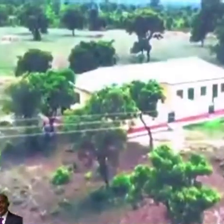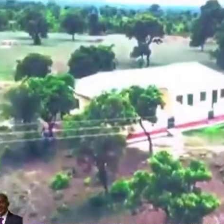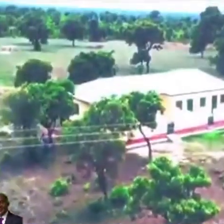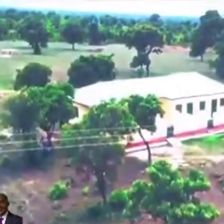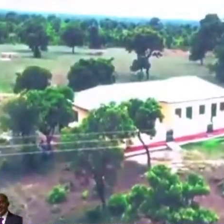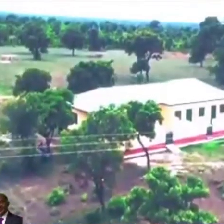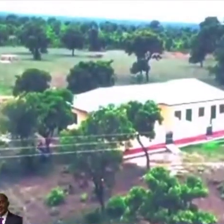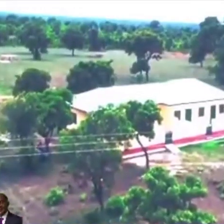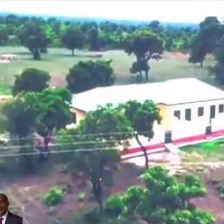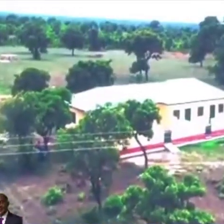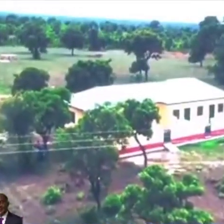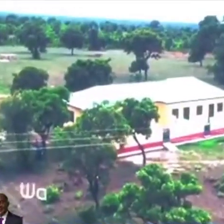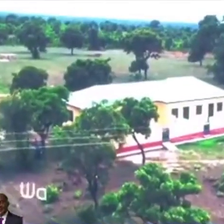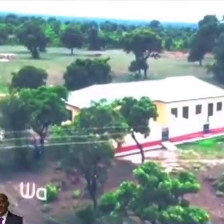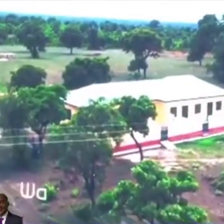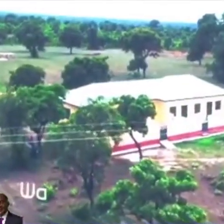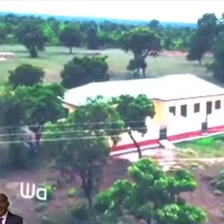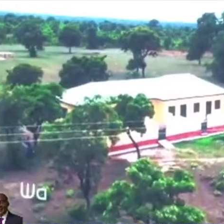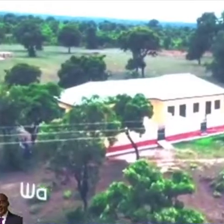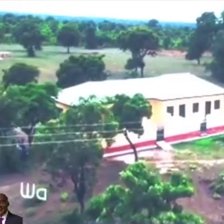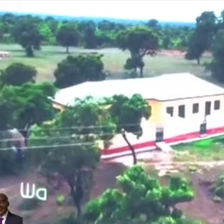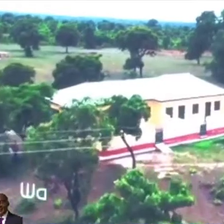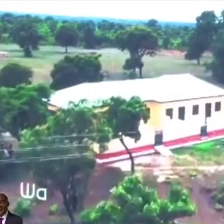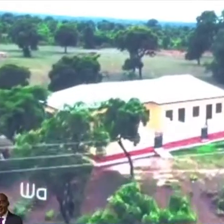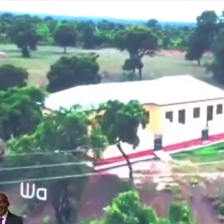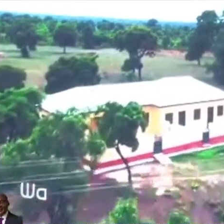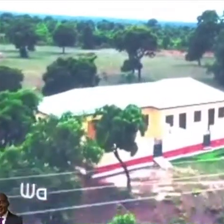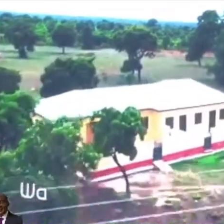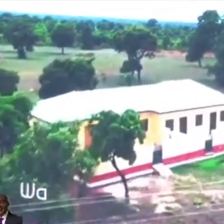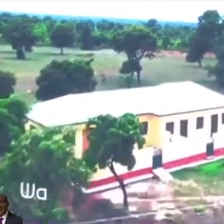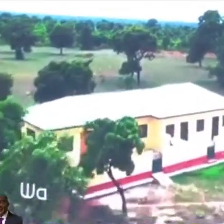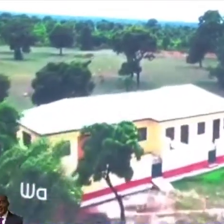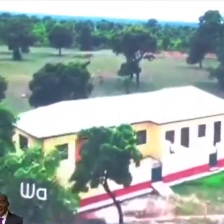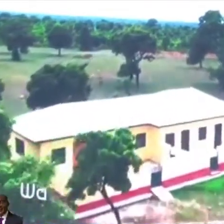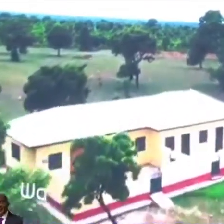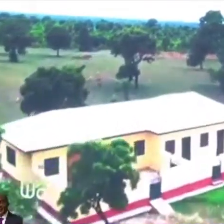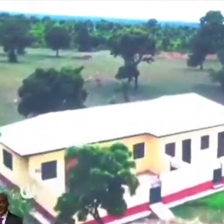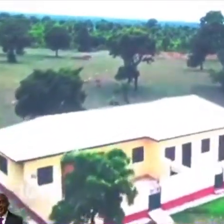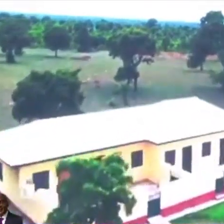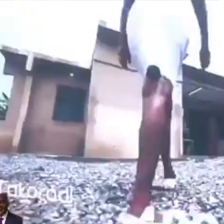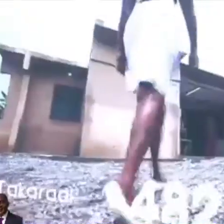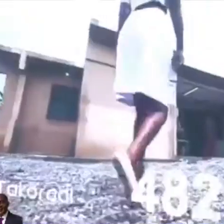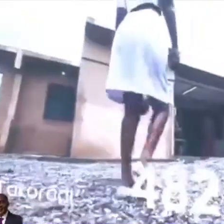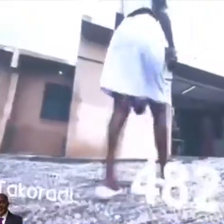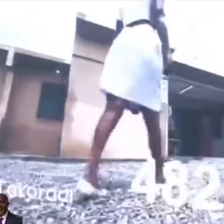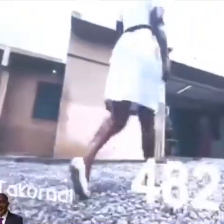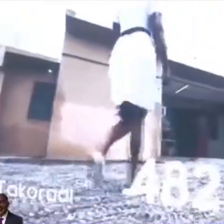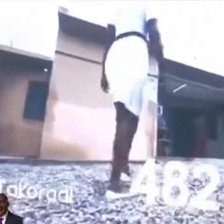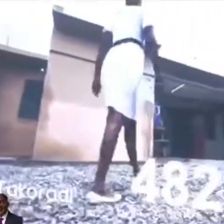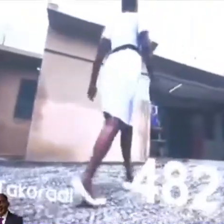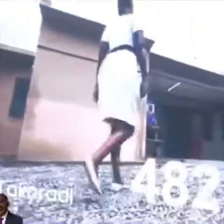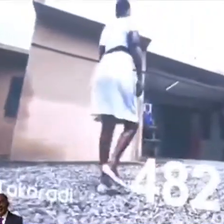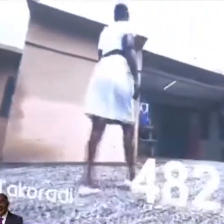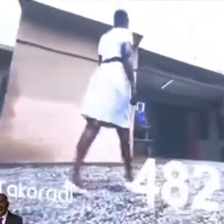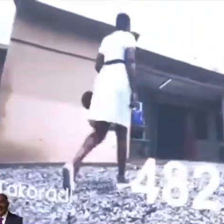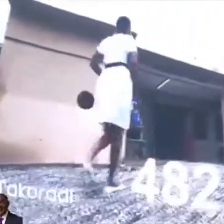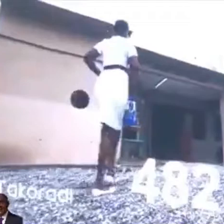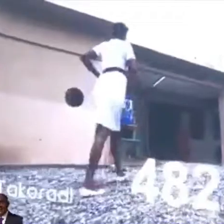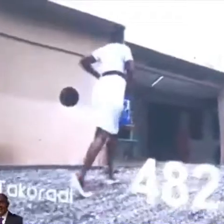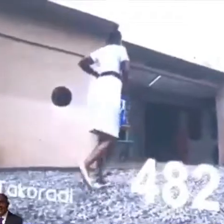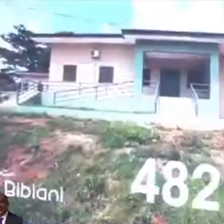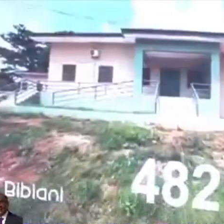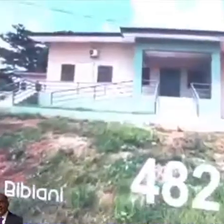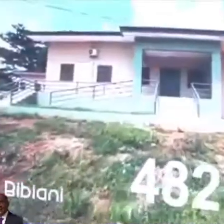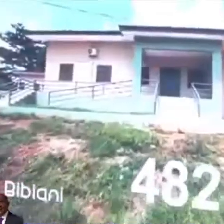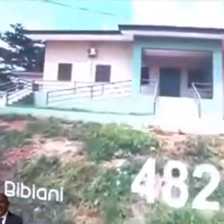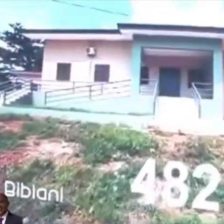Also, in the government's unrelenting pursuit to improve rural healthcare delivery, it has built 482